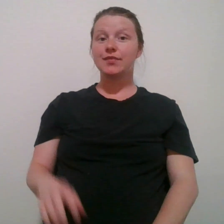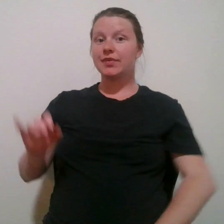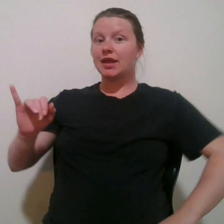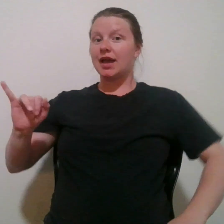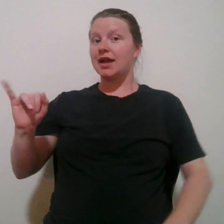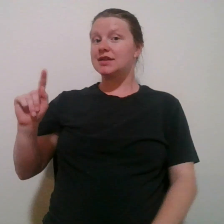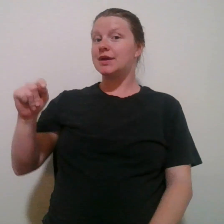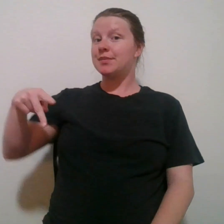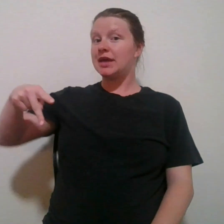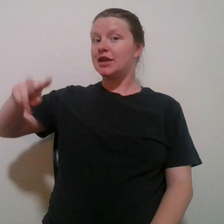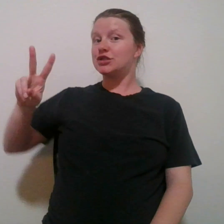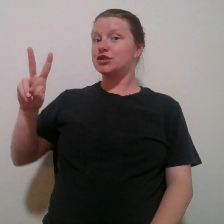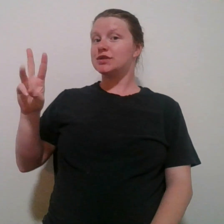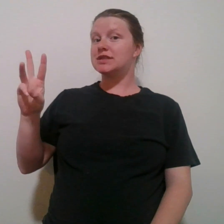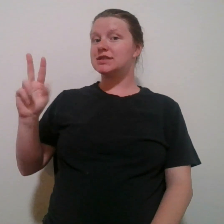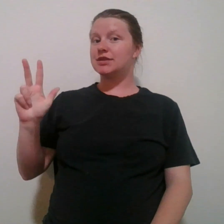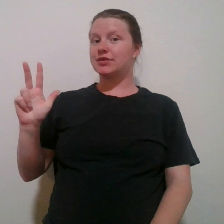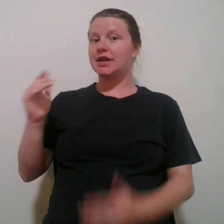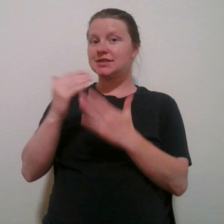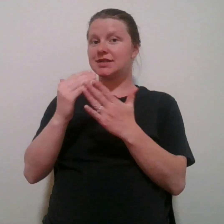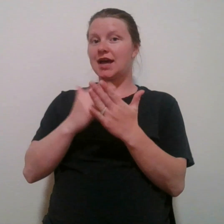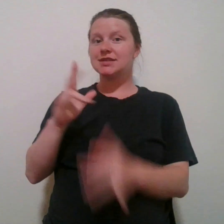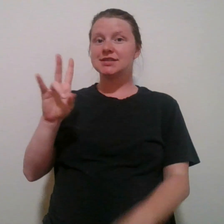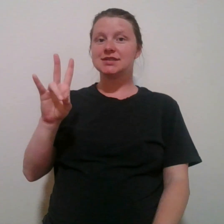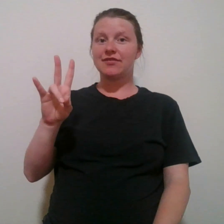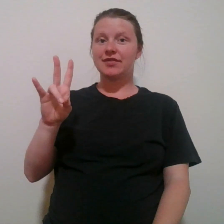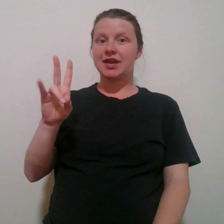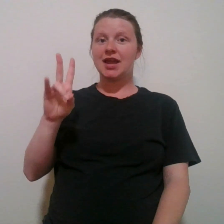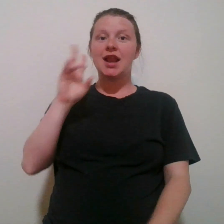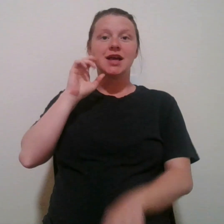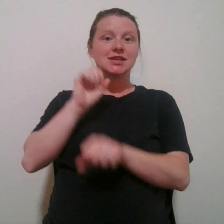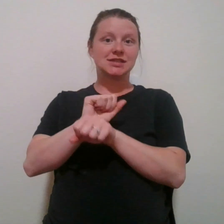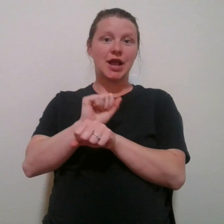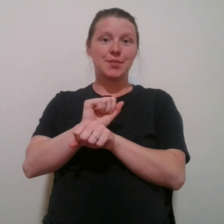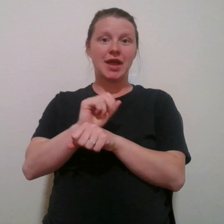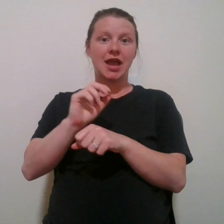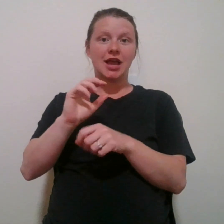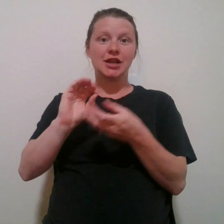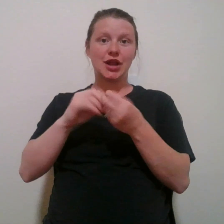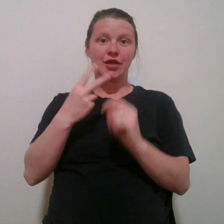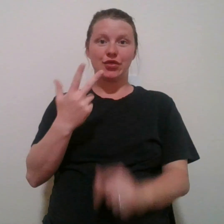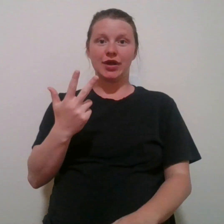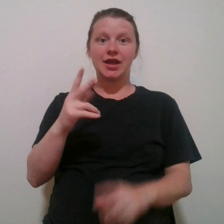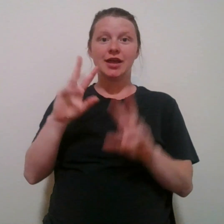ITP 263, Task 7, Assignment 3, Child Negligence.